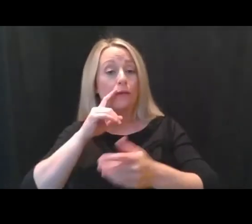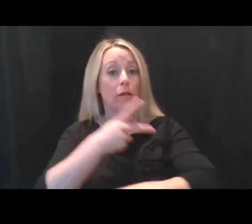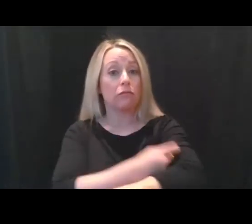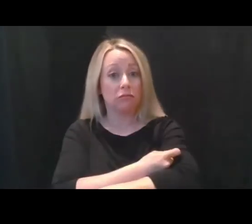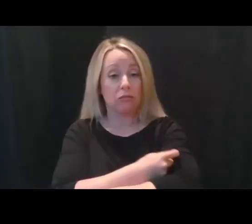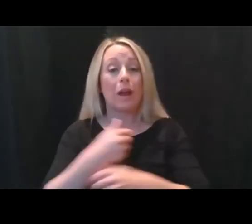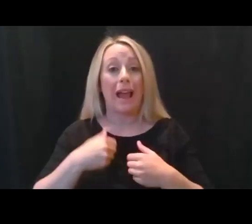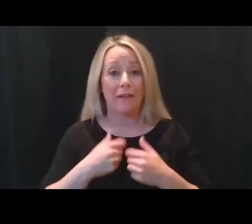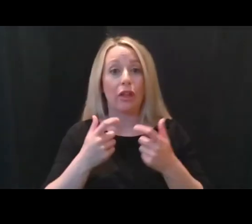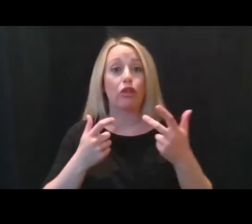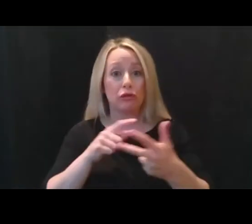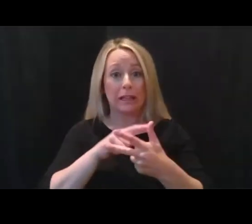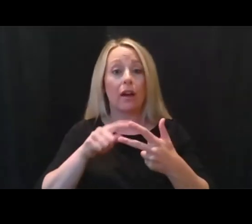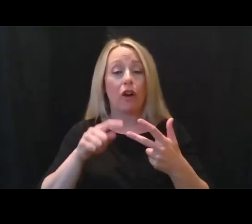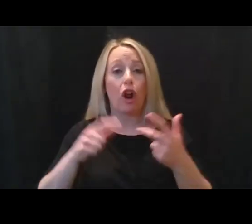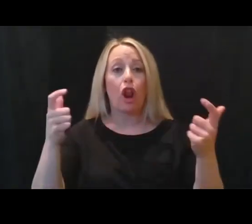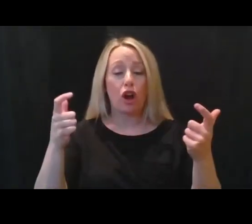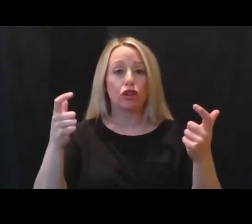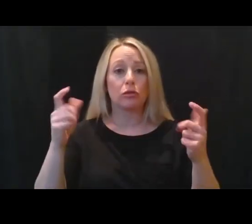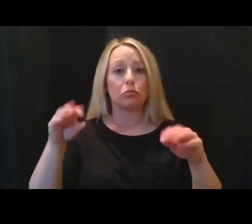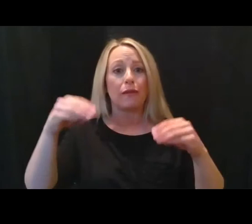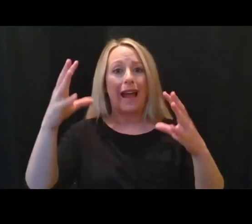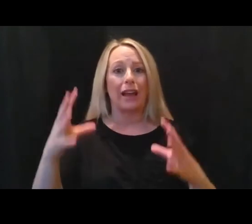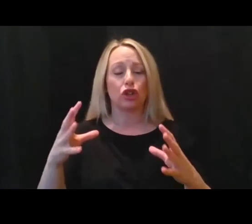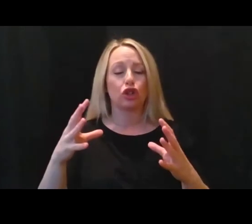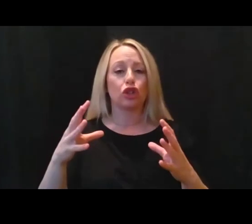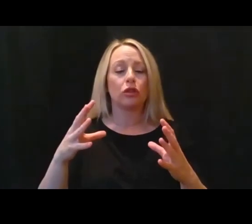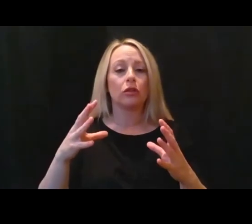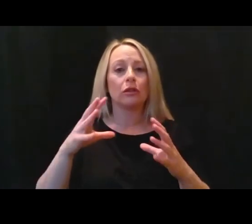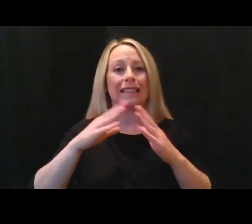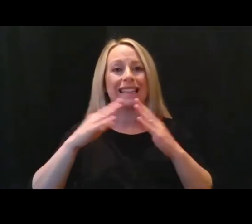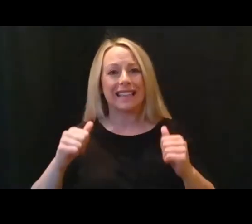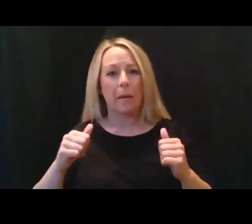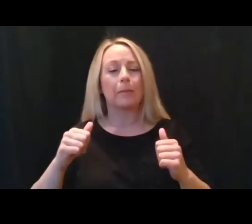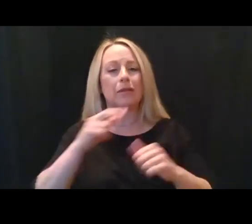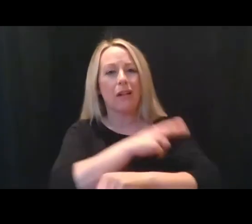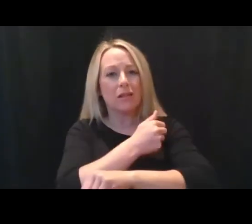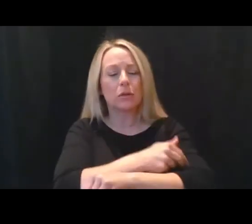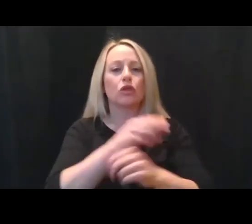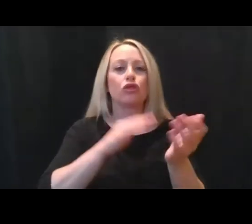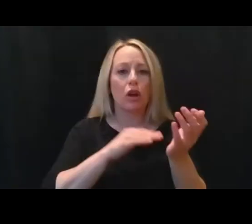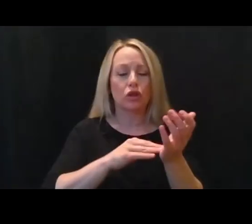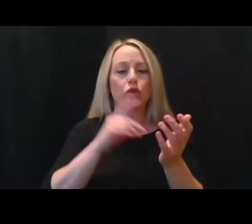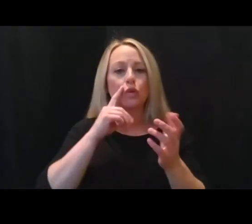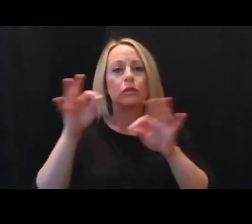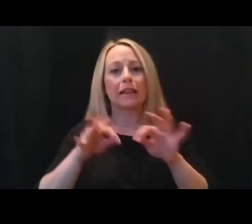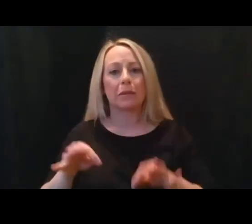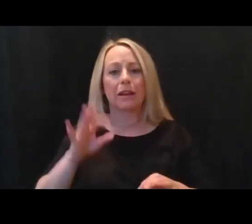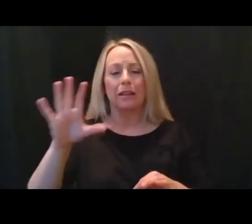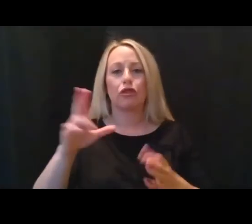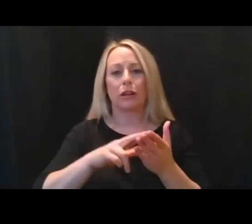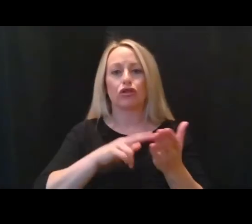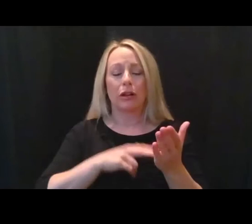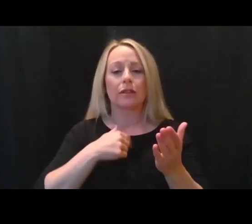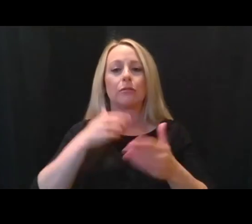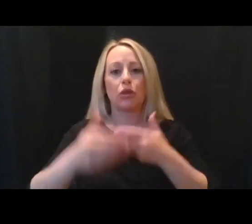system providers to join us today to describe their vaccination registration process. Thank you